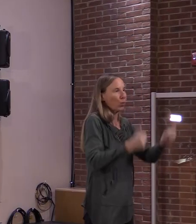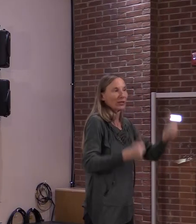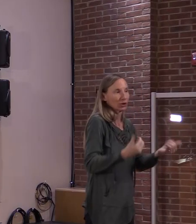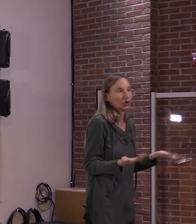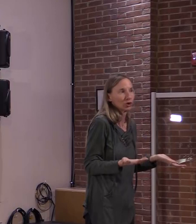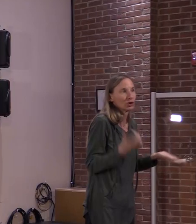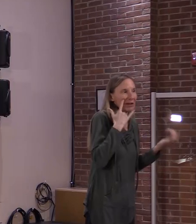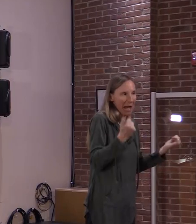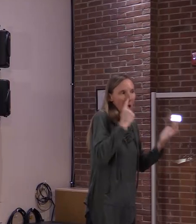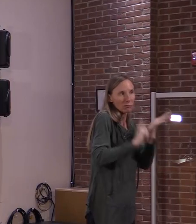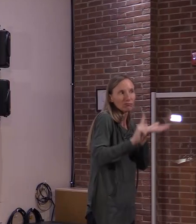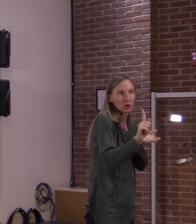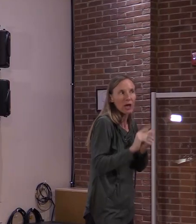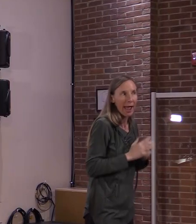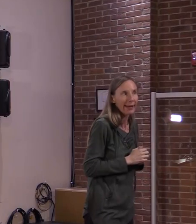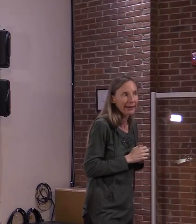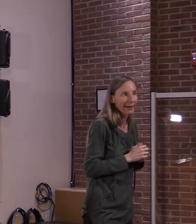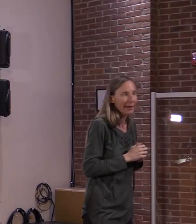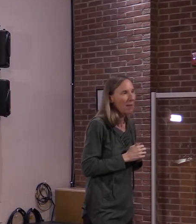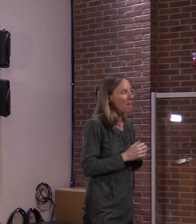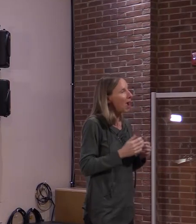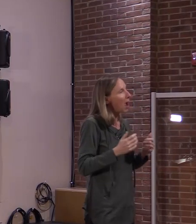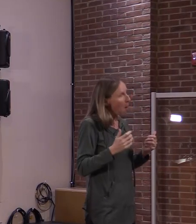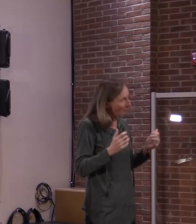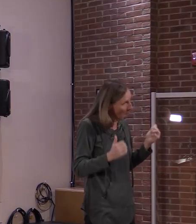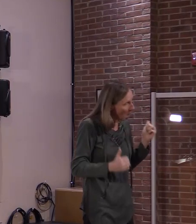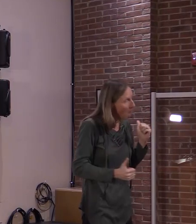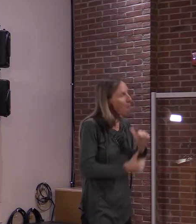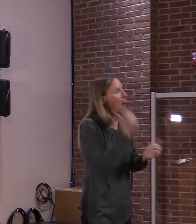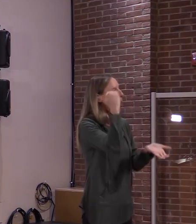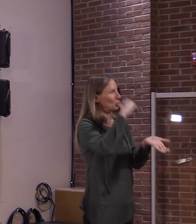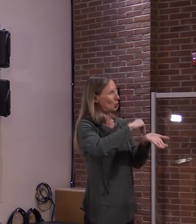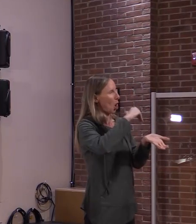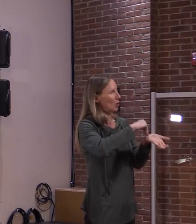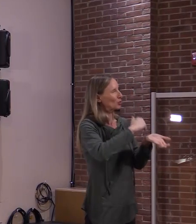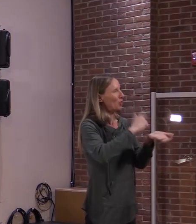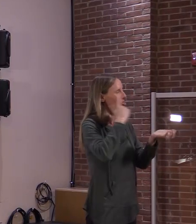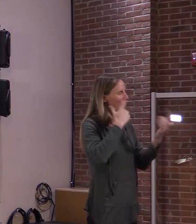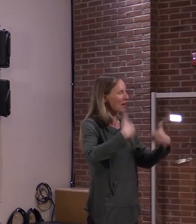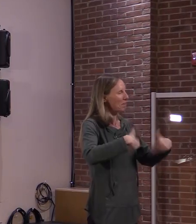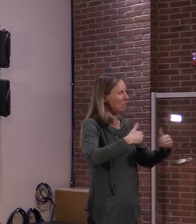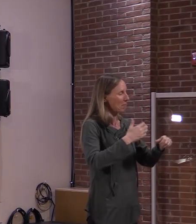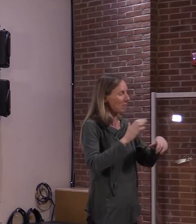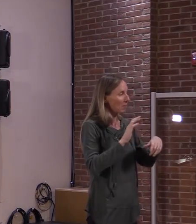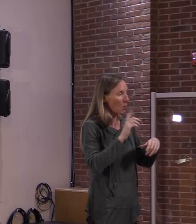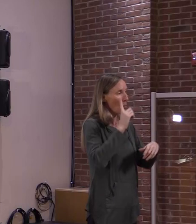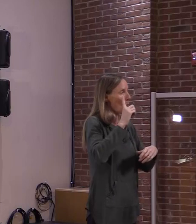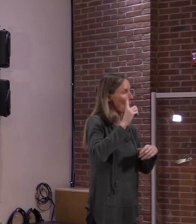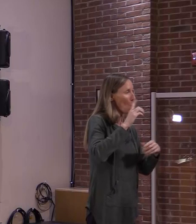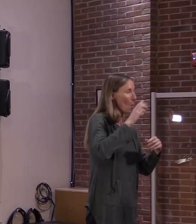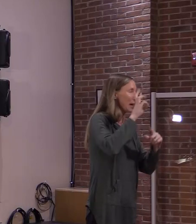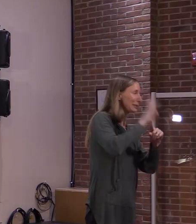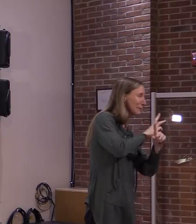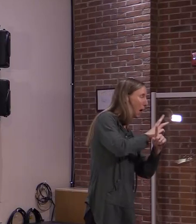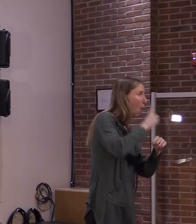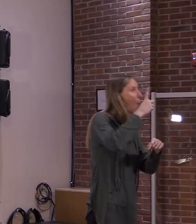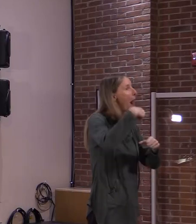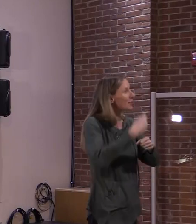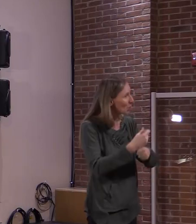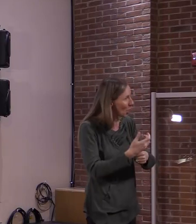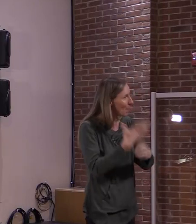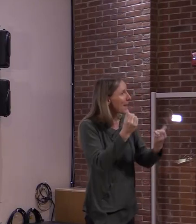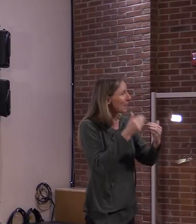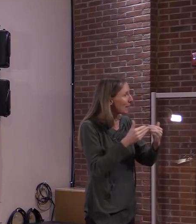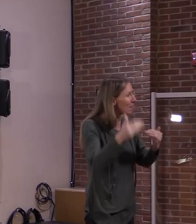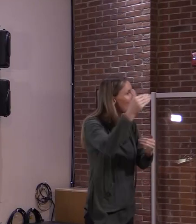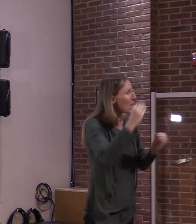very optimistic about that stretching on well beyond 6 months, hopefully to a year, and then